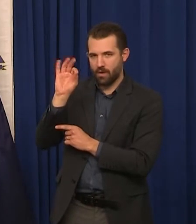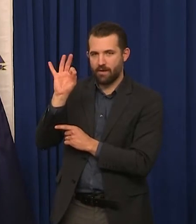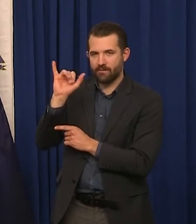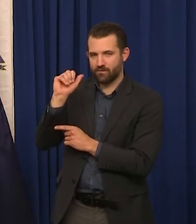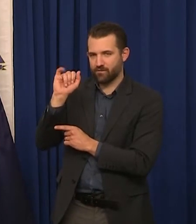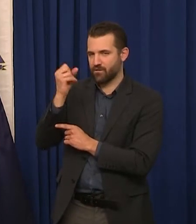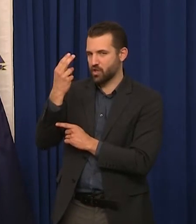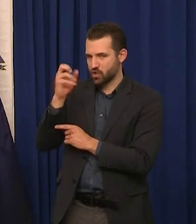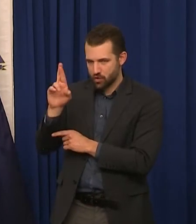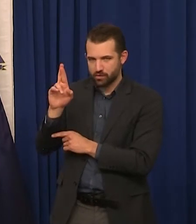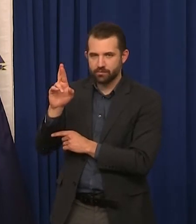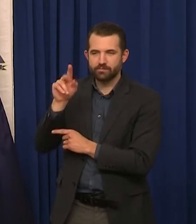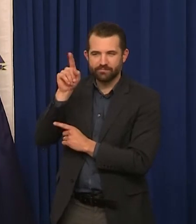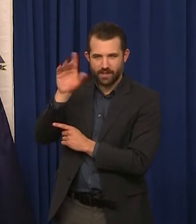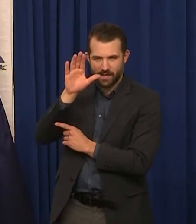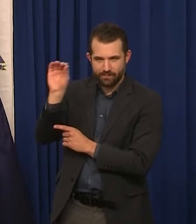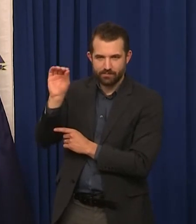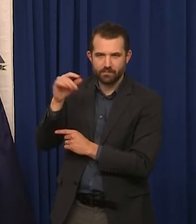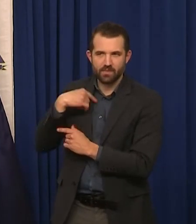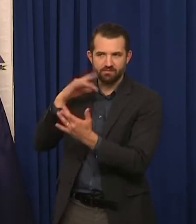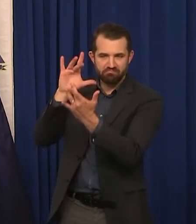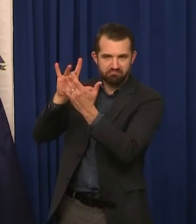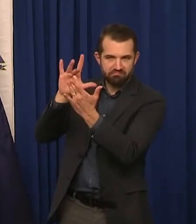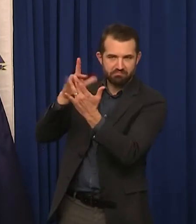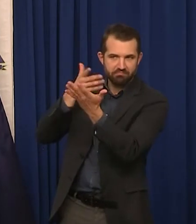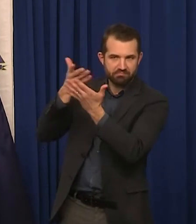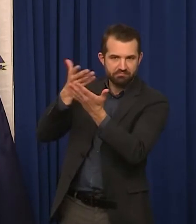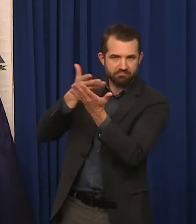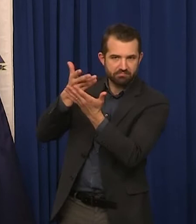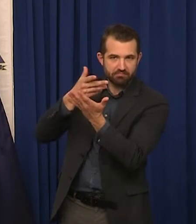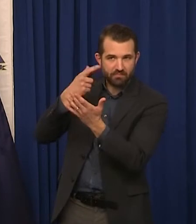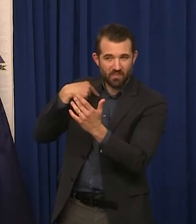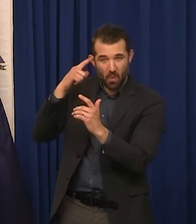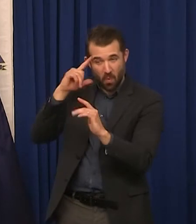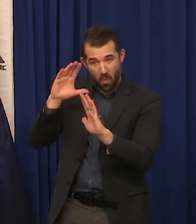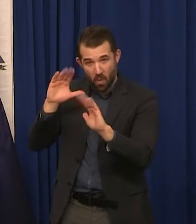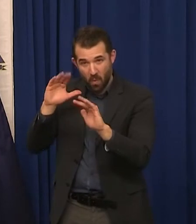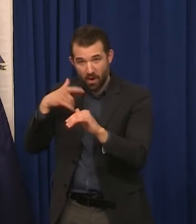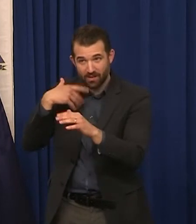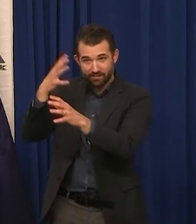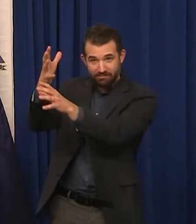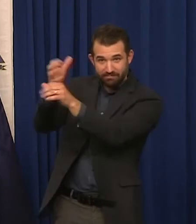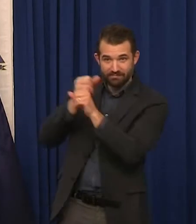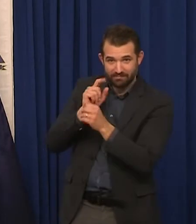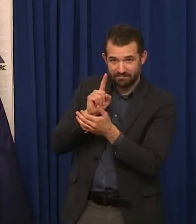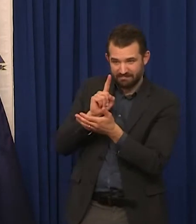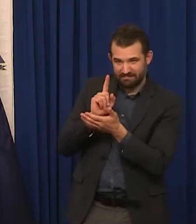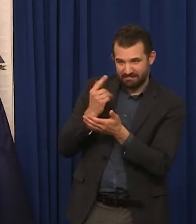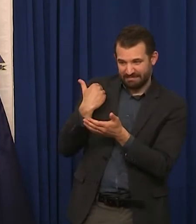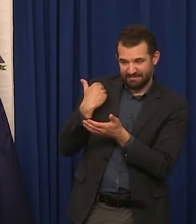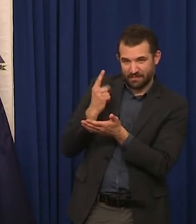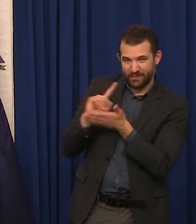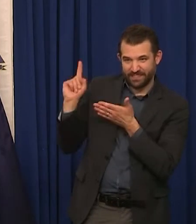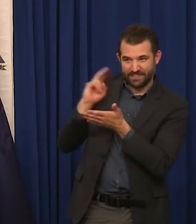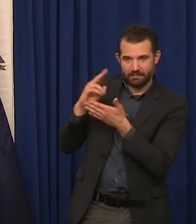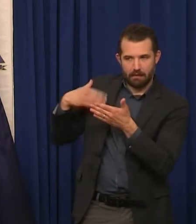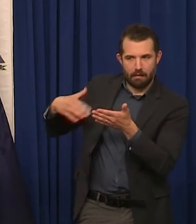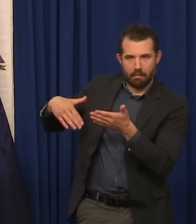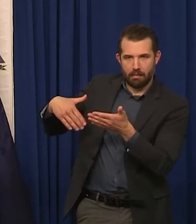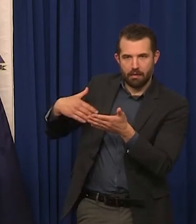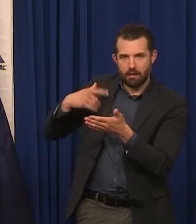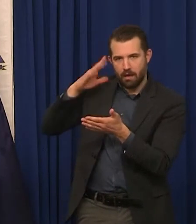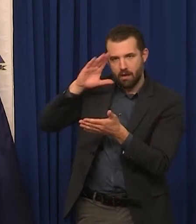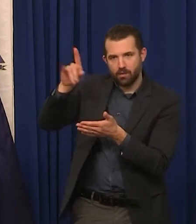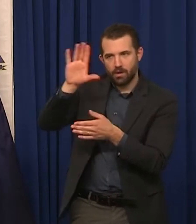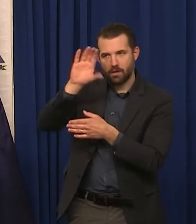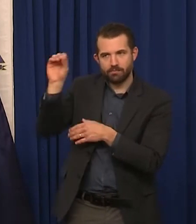We are in communication with the company. We were hoping to have received it a few weeks ago. We understand that the company is trying to get us a